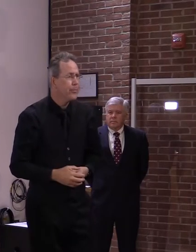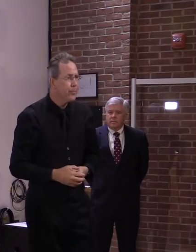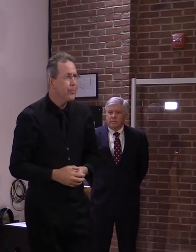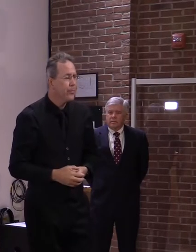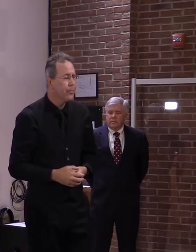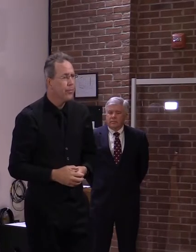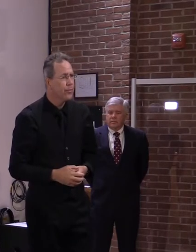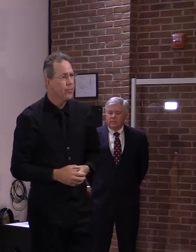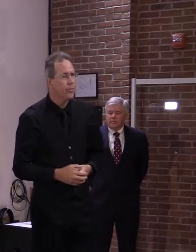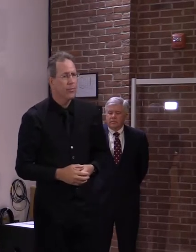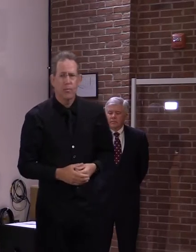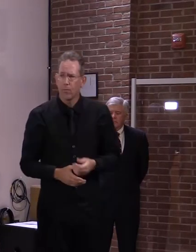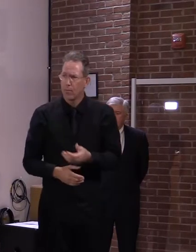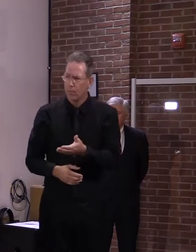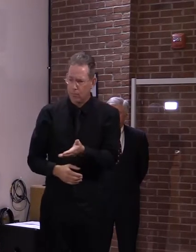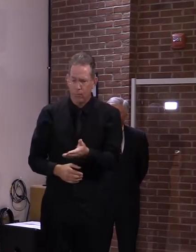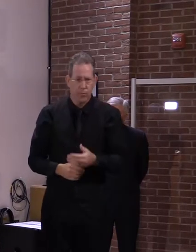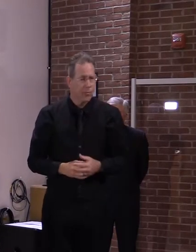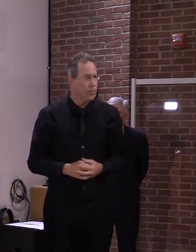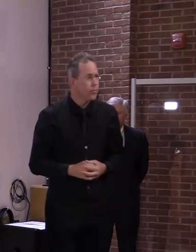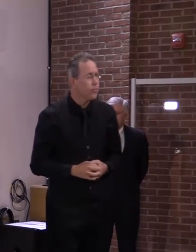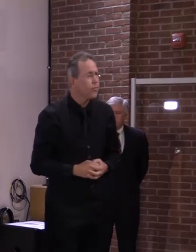Tim McQuiston, Vermont Business Magazine.